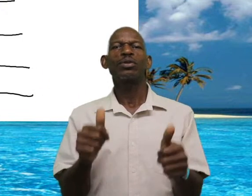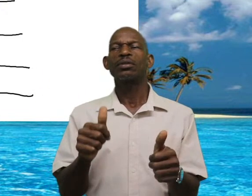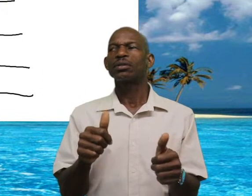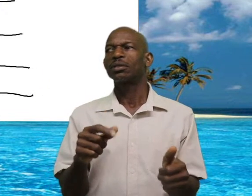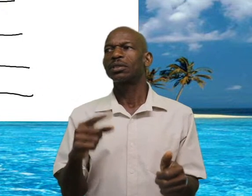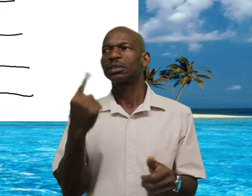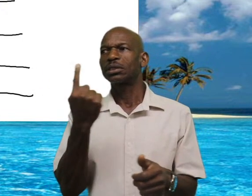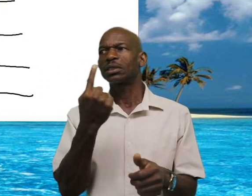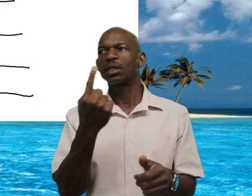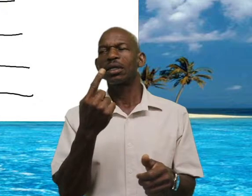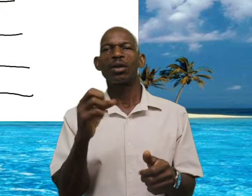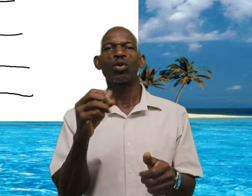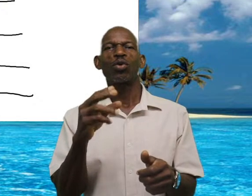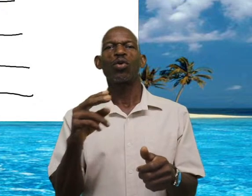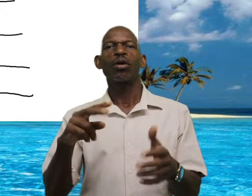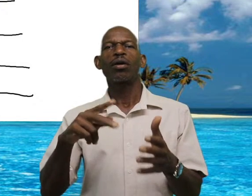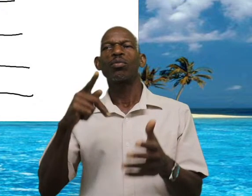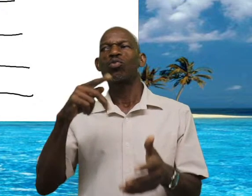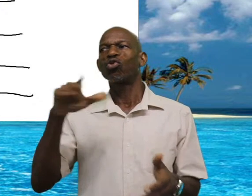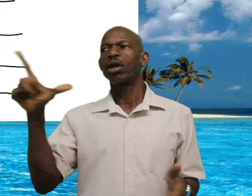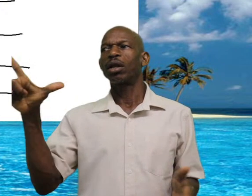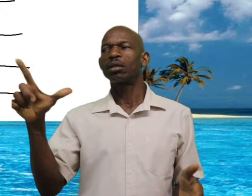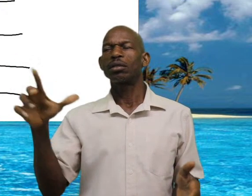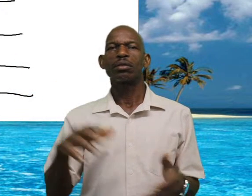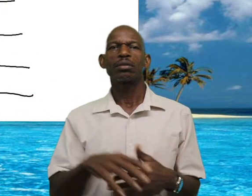Singular or plural, number 7.